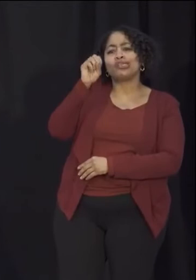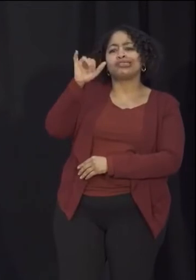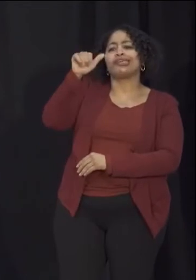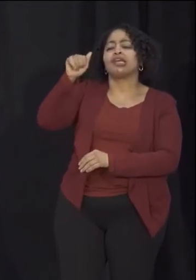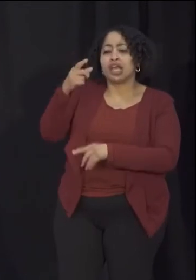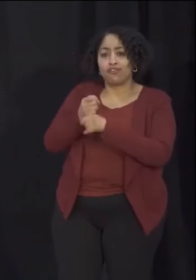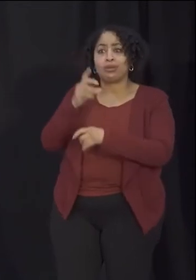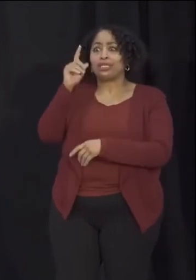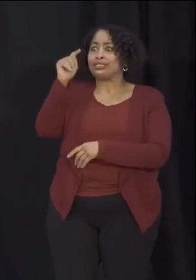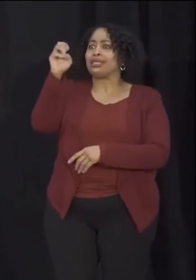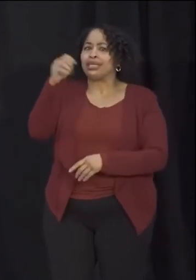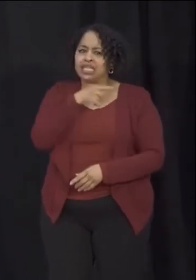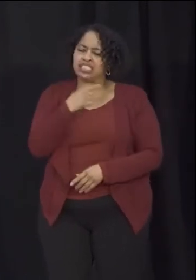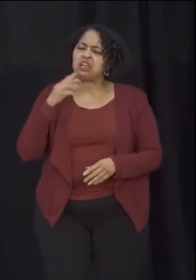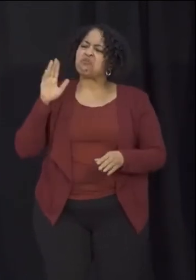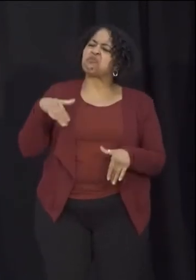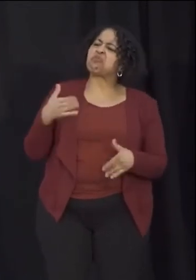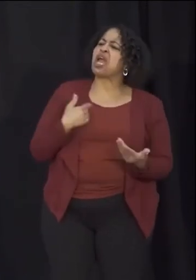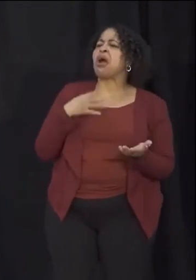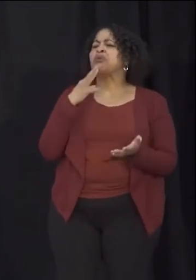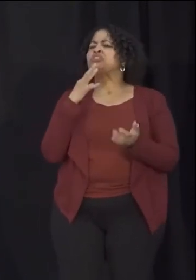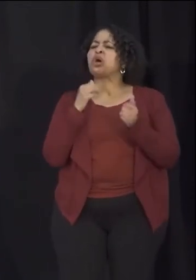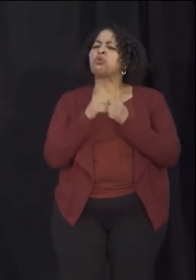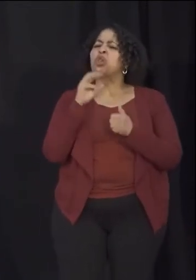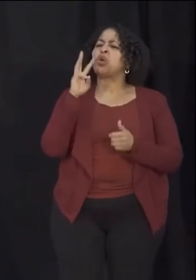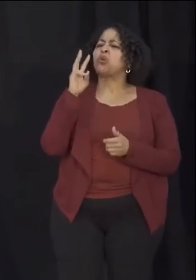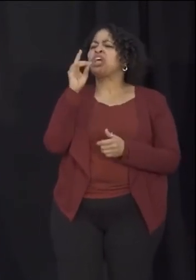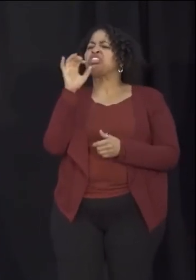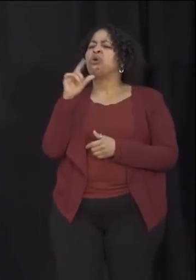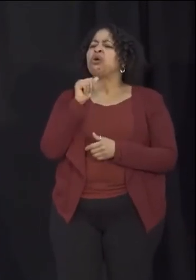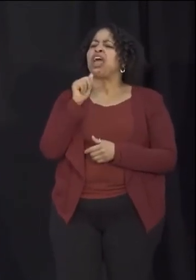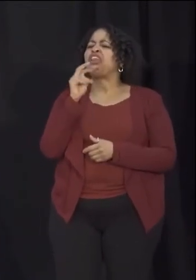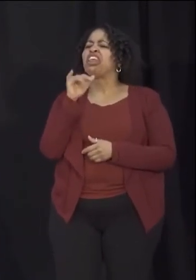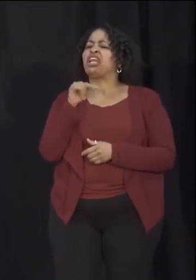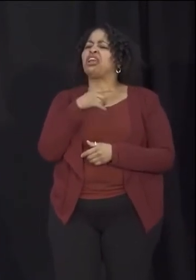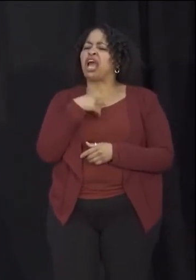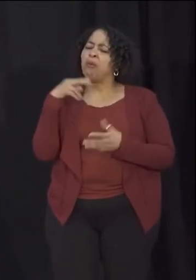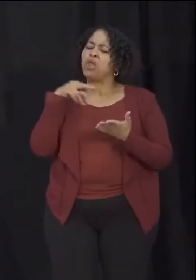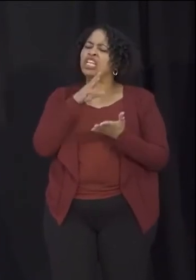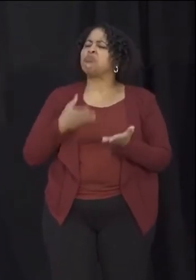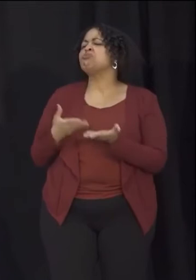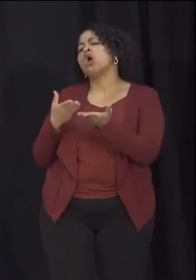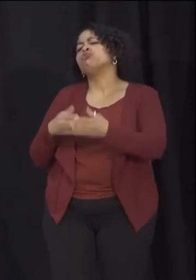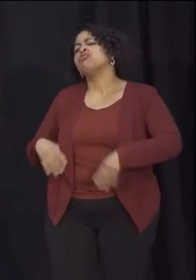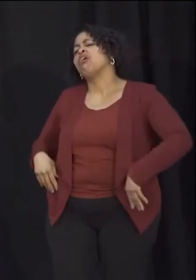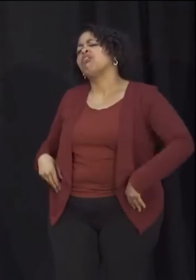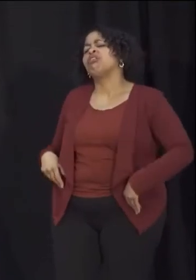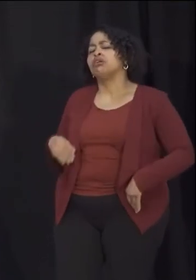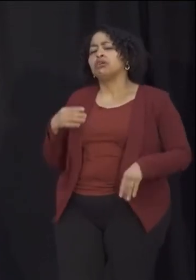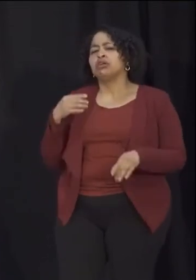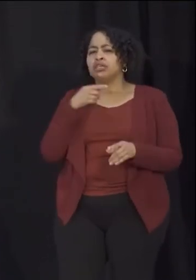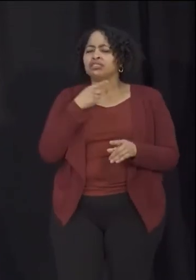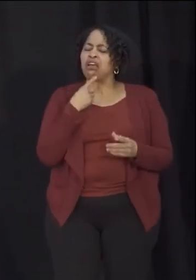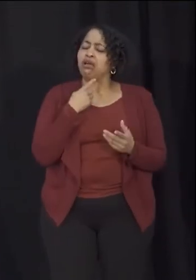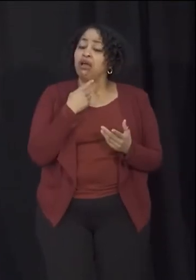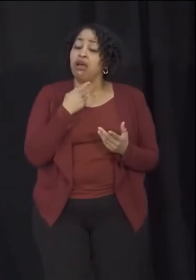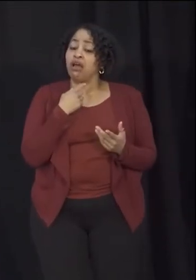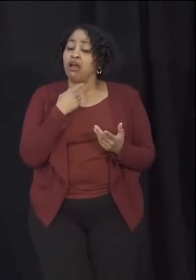DTE. And he said, I've been talking to Wendell Anthony, and I'm looking at his proposal. And he